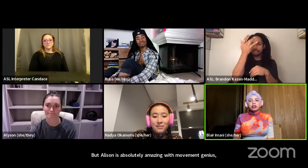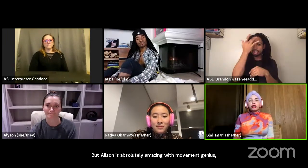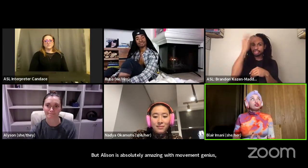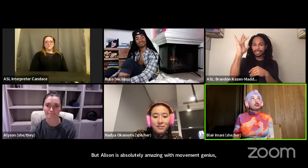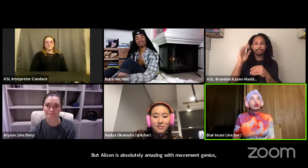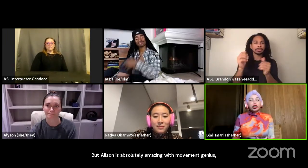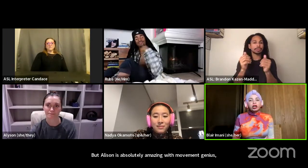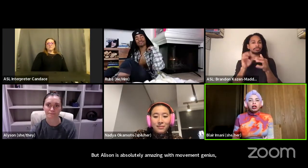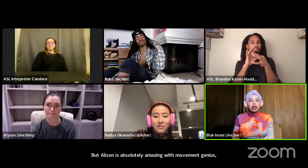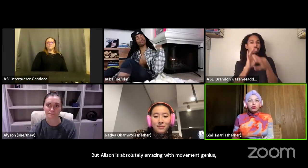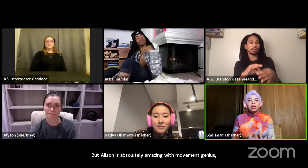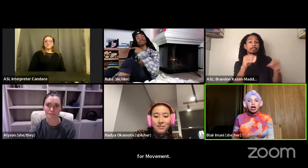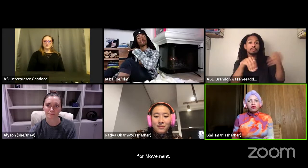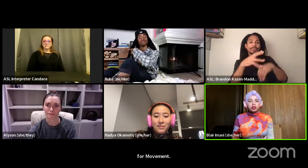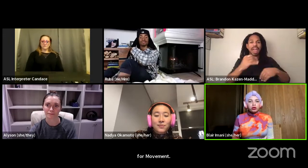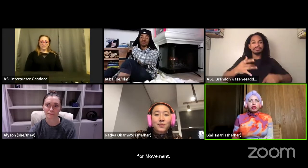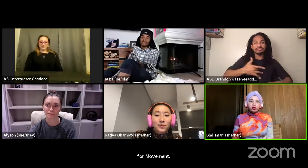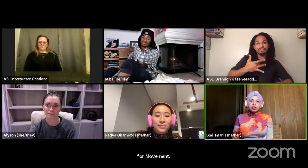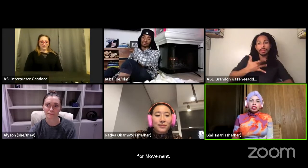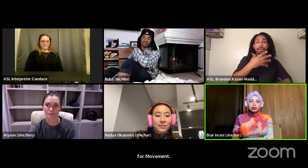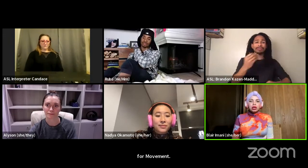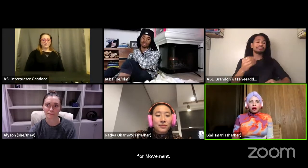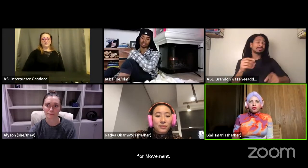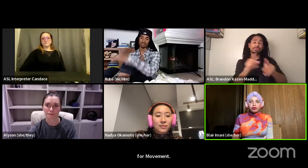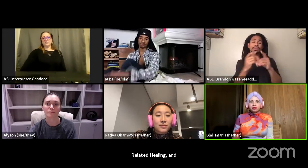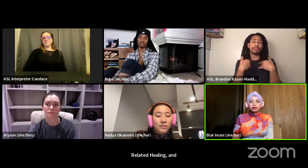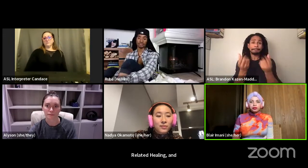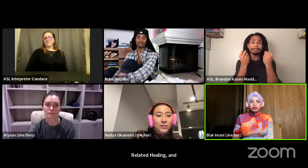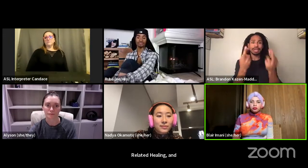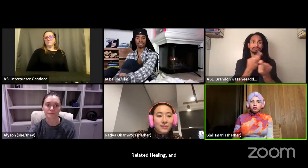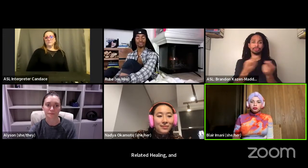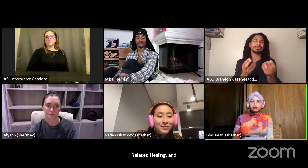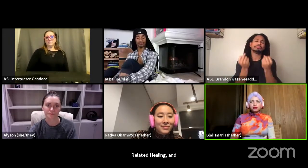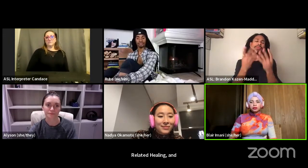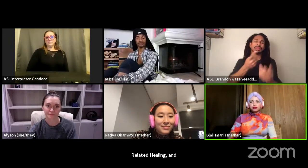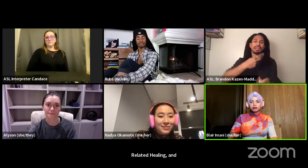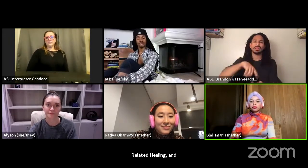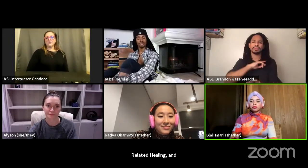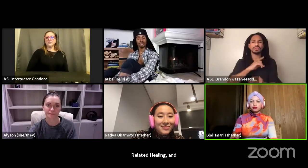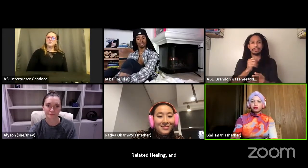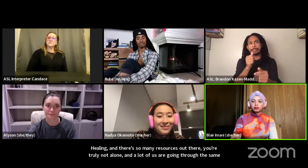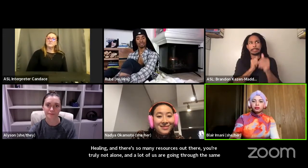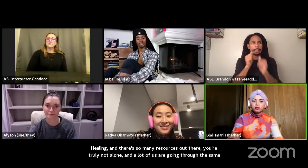many resources out there. You're truly not alone. And a lot of us are going through the same stuff.